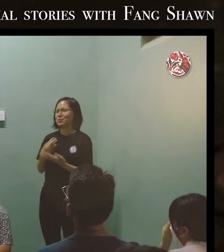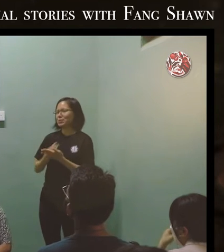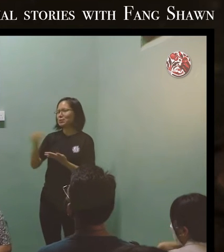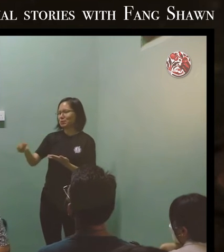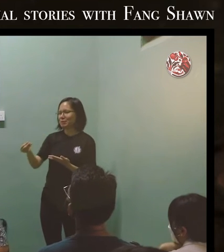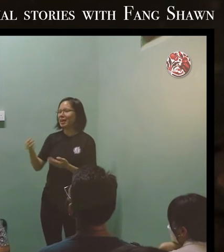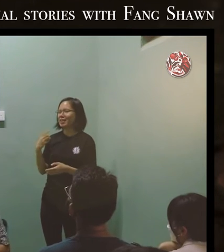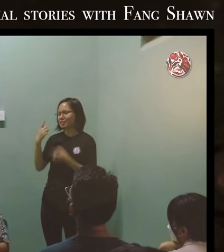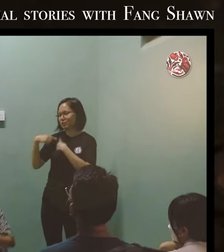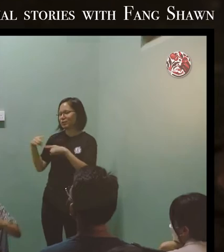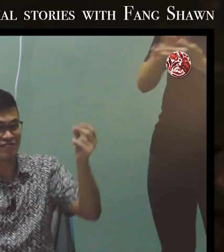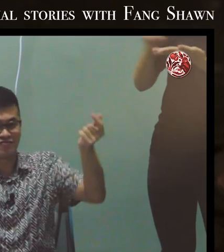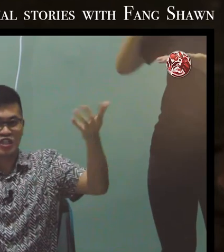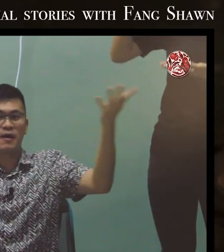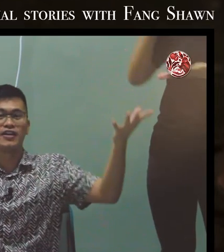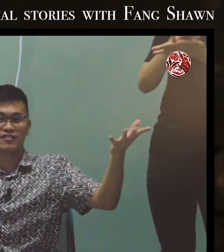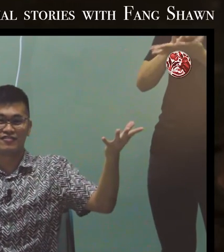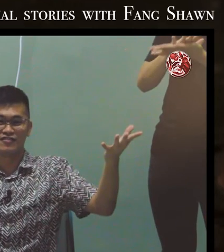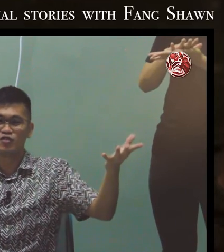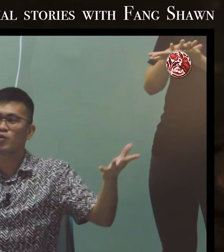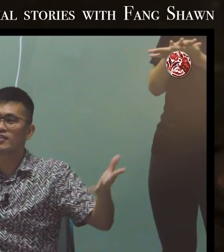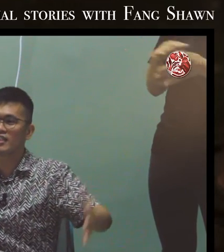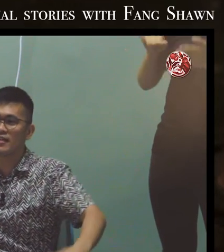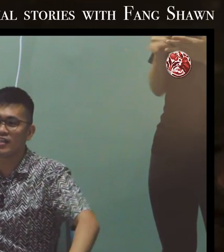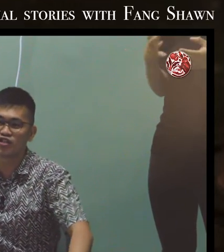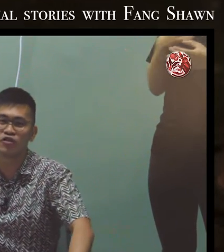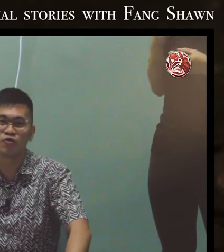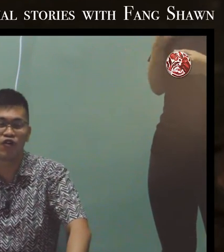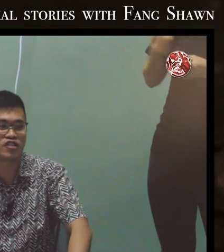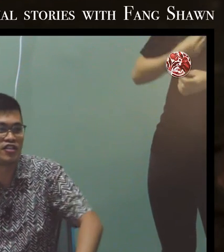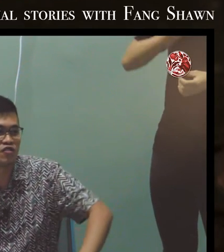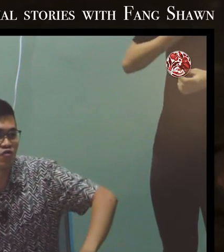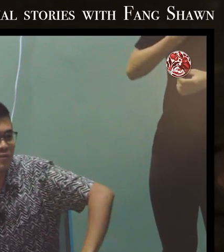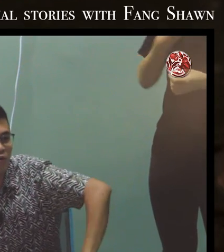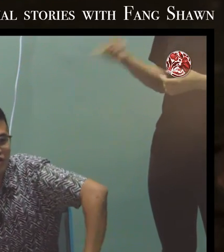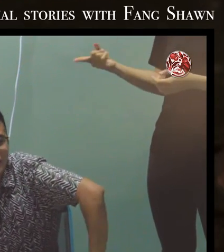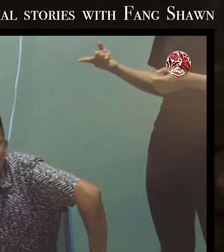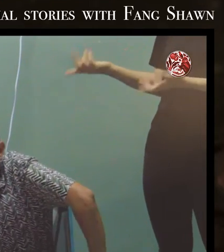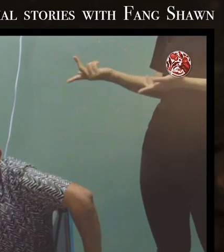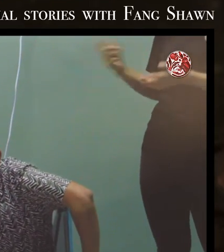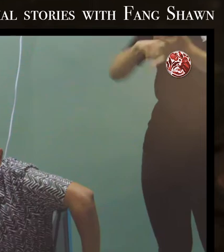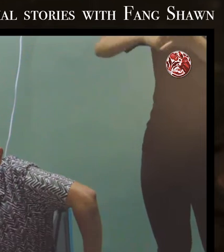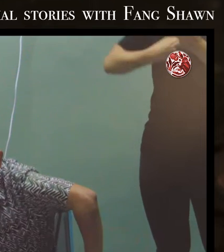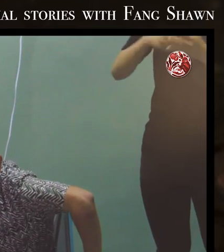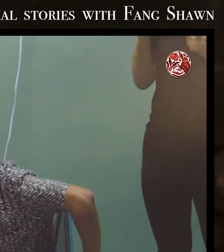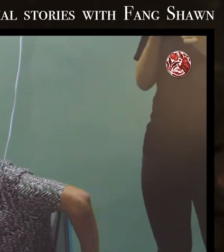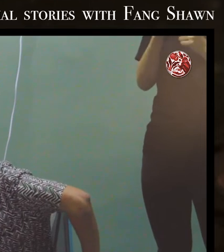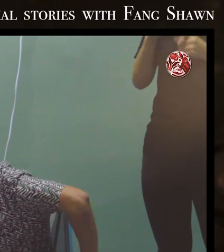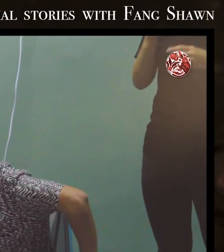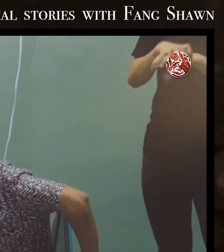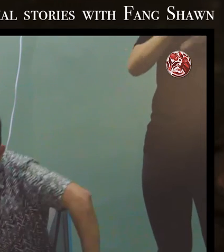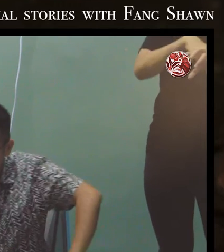assembly. And just like that, inspired. So what's the key message? You need to force kids to read more books. Okay, I'm